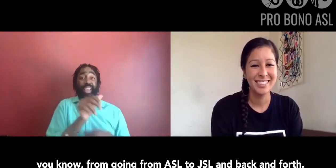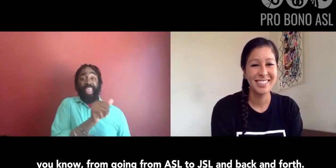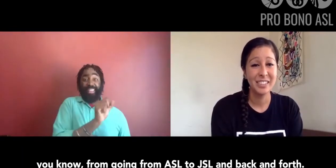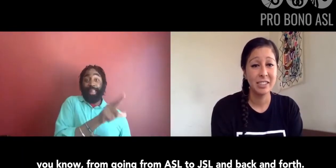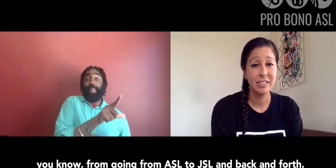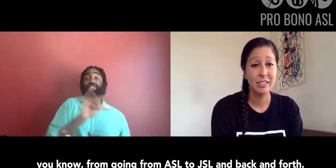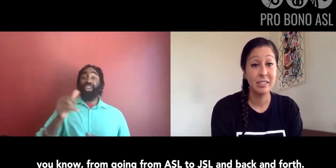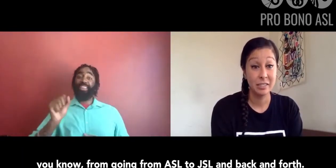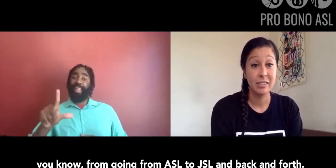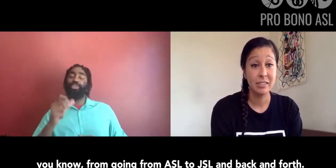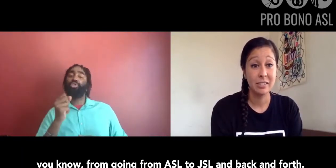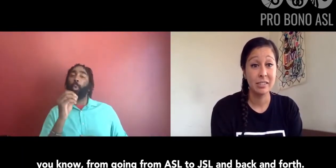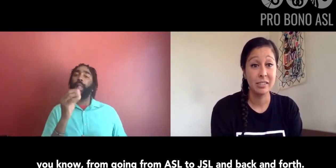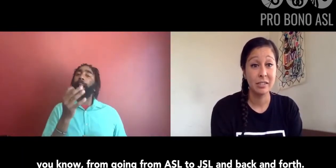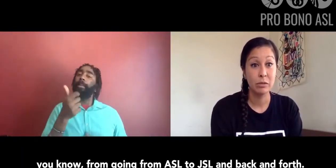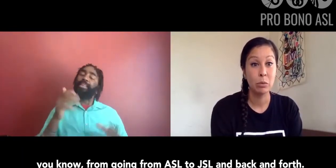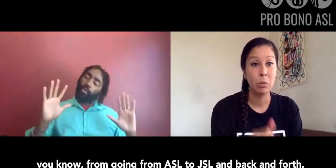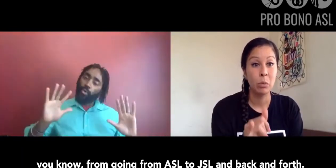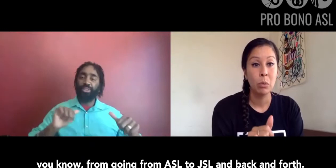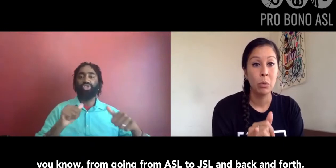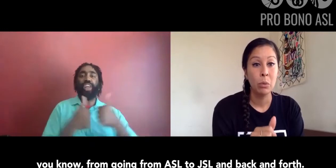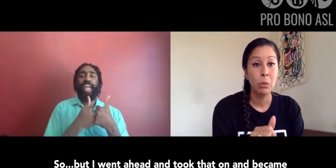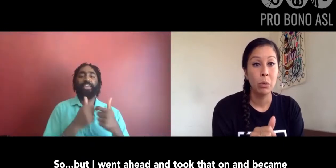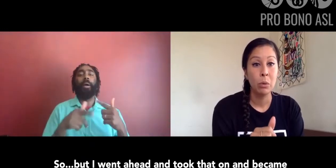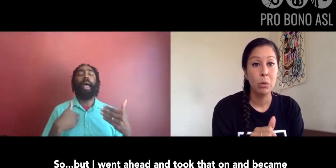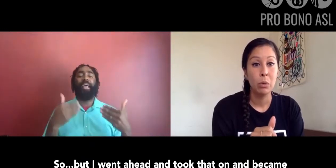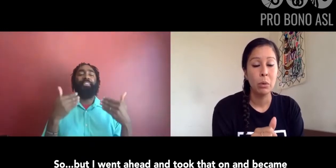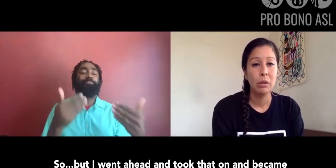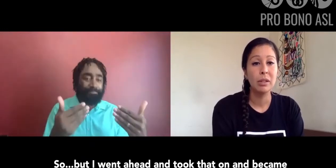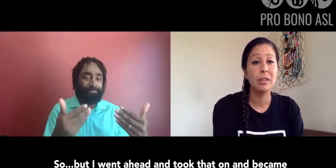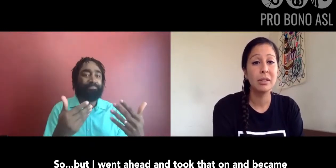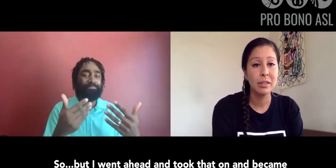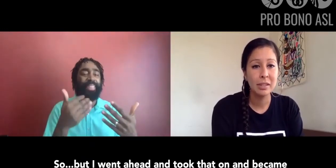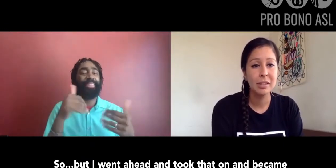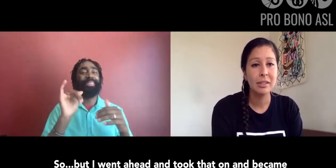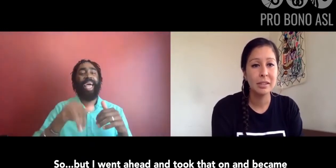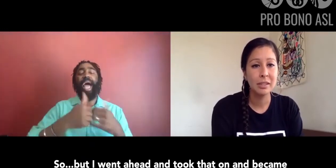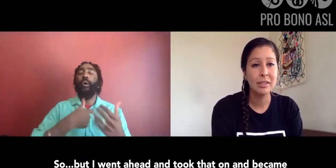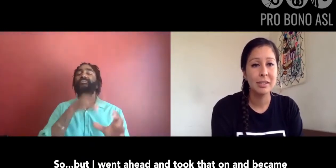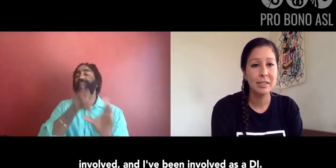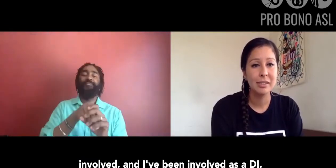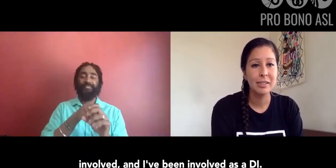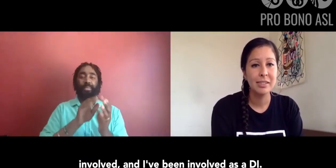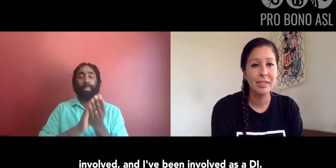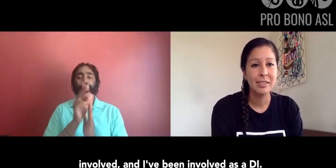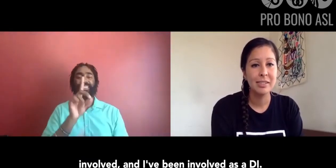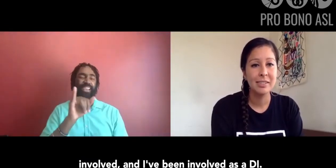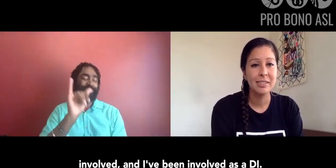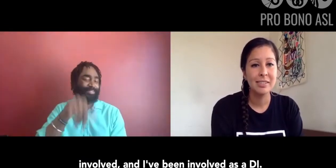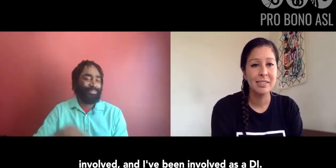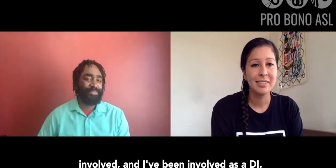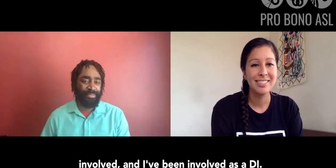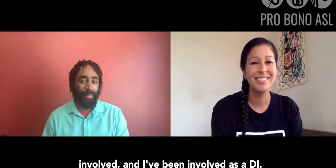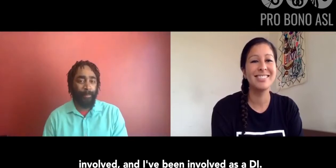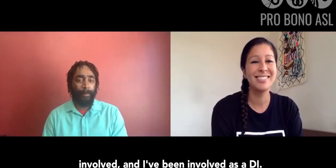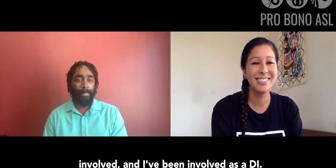different, from going from ASL to JSL and back and forth. So, but I went ahead and took that on and became involved, and I've